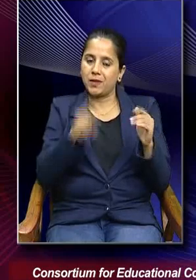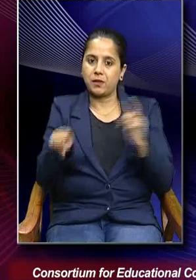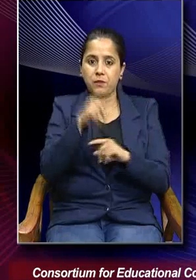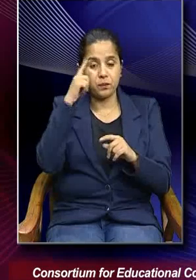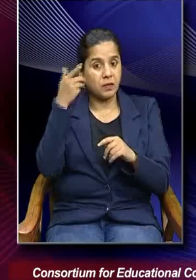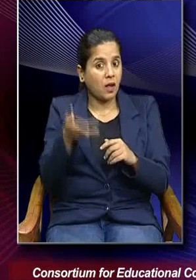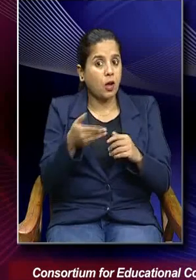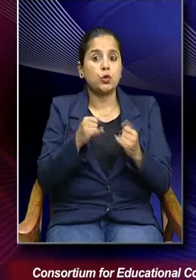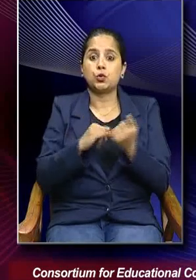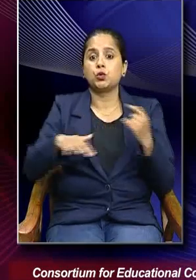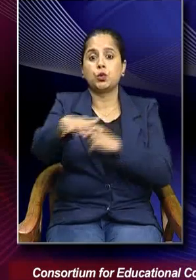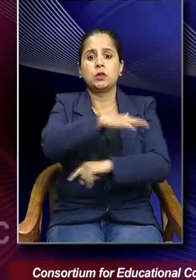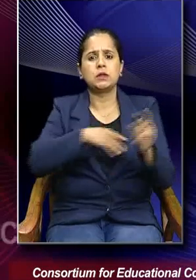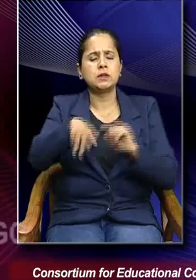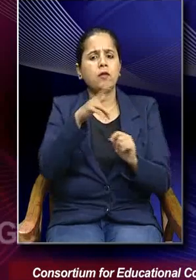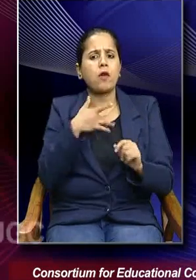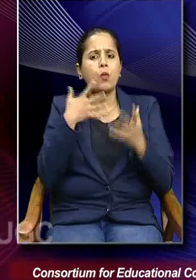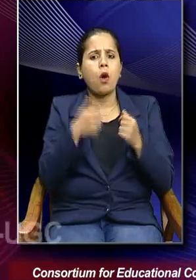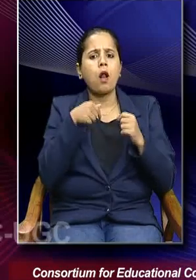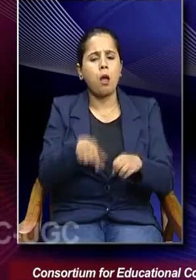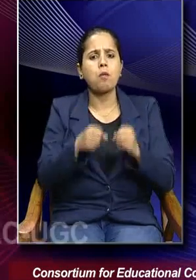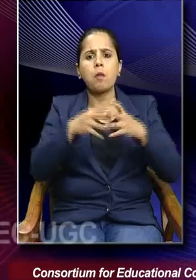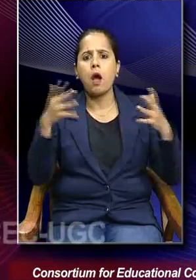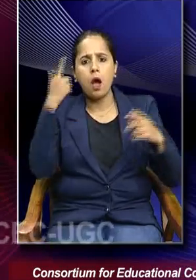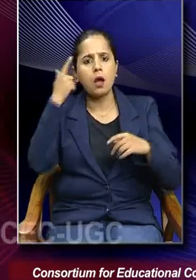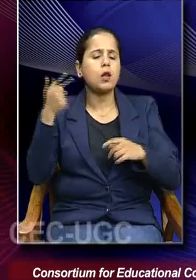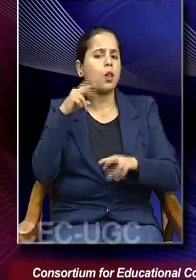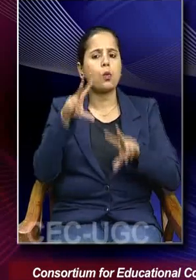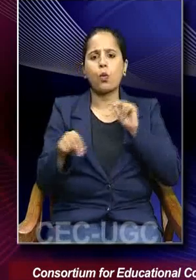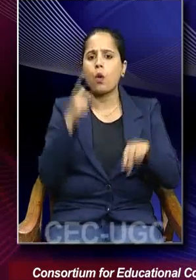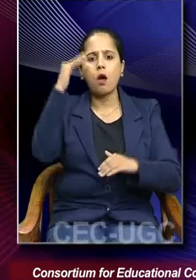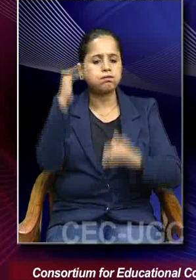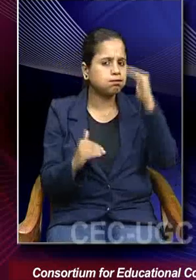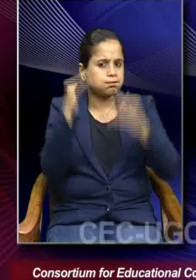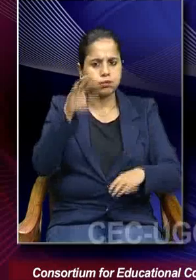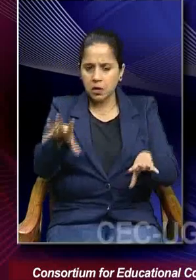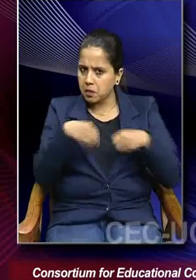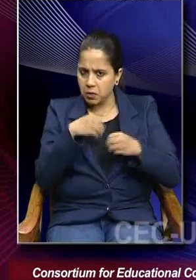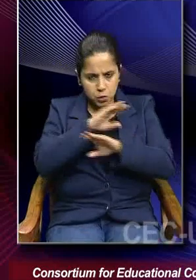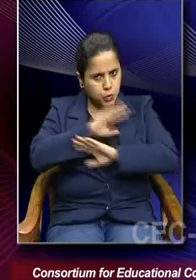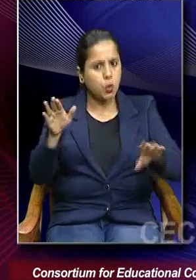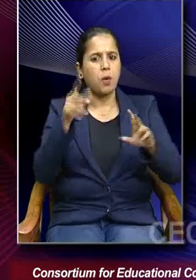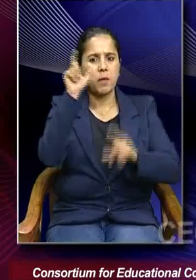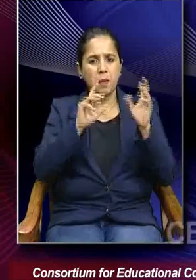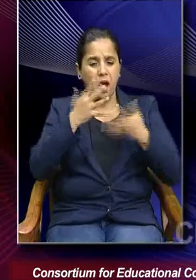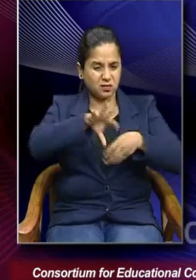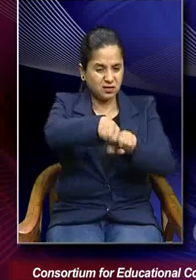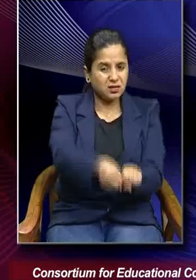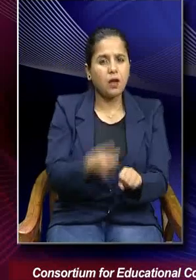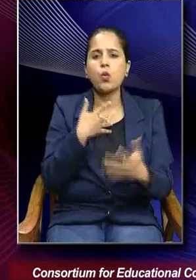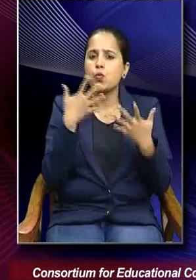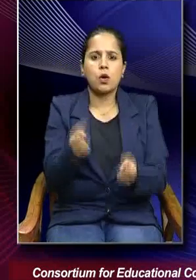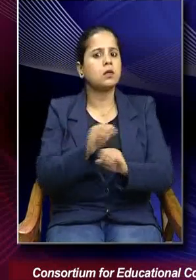egalitarian, just, and there is denial of inequality, exploitation, and